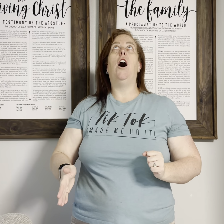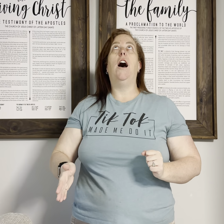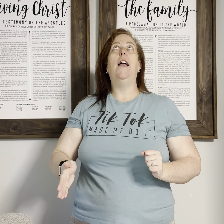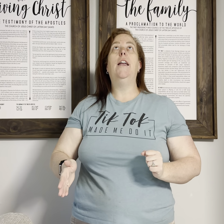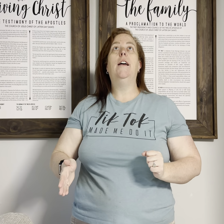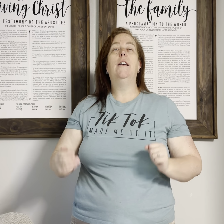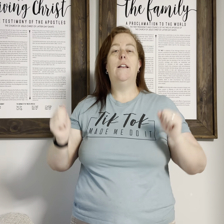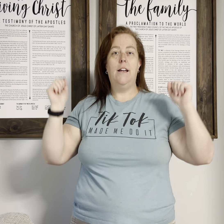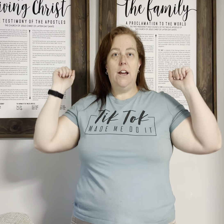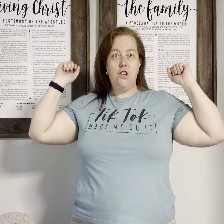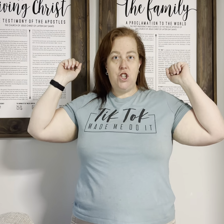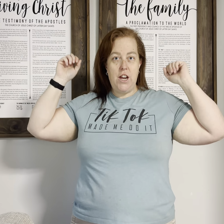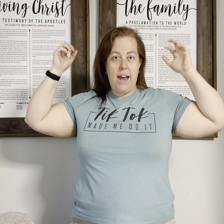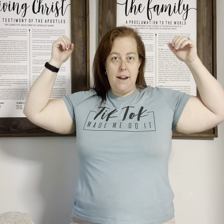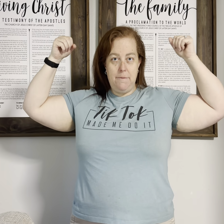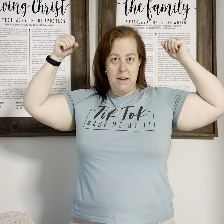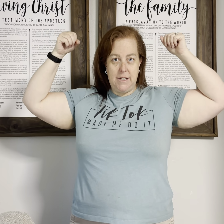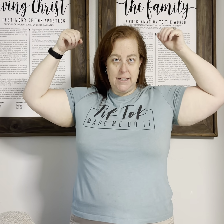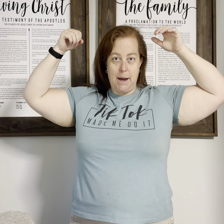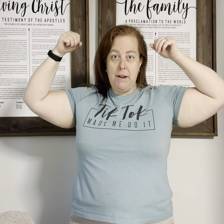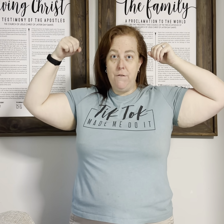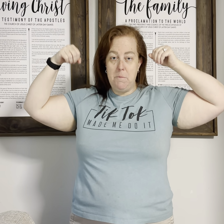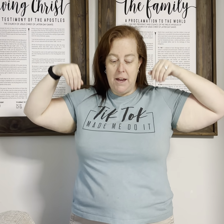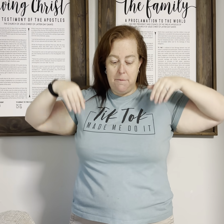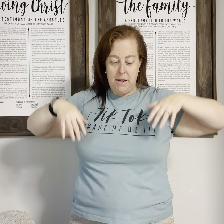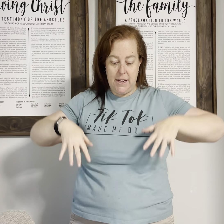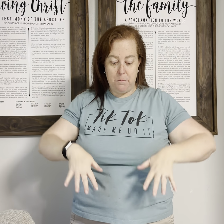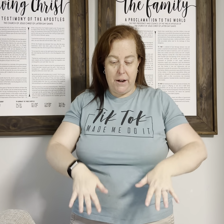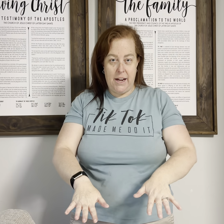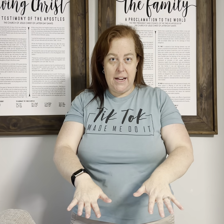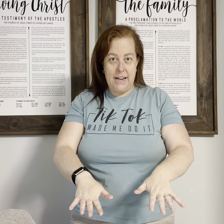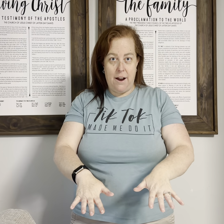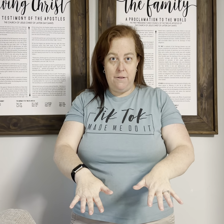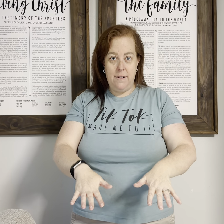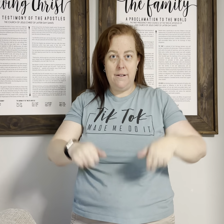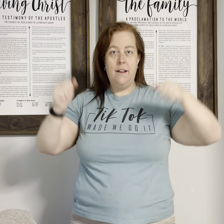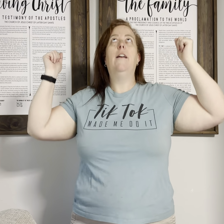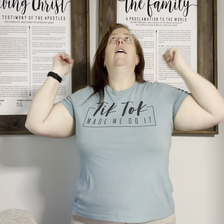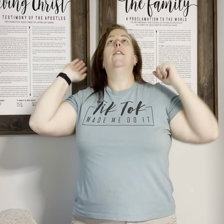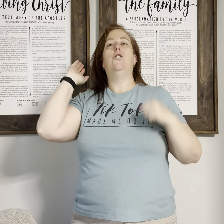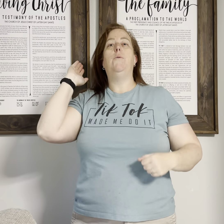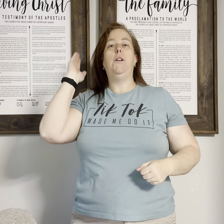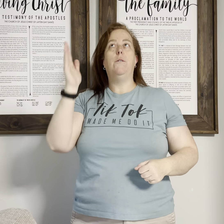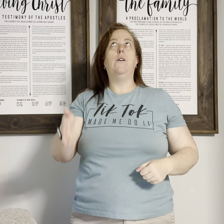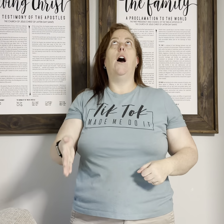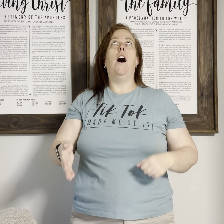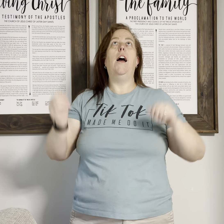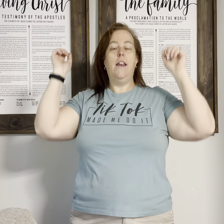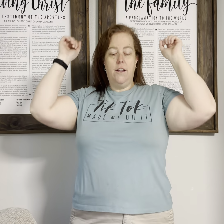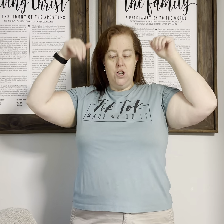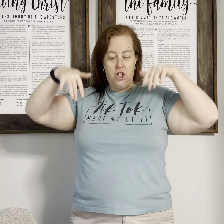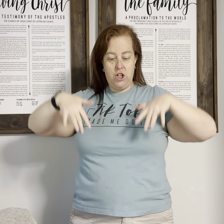God, shed means it's coming from him. He's bringing it down. So we do God,